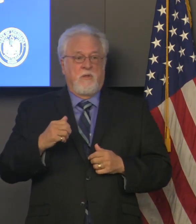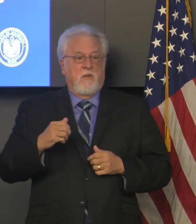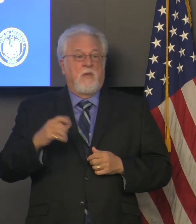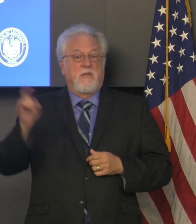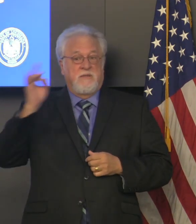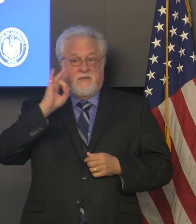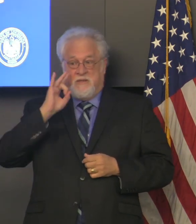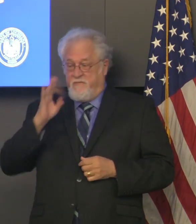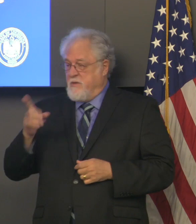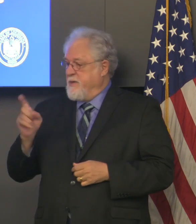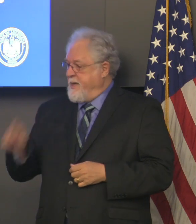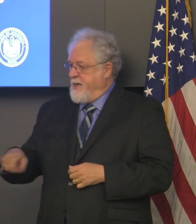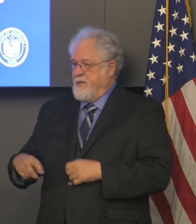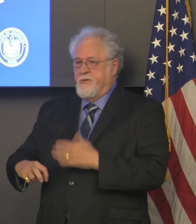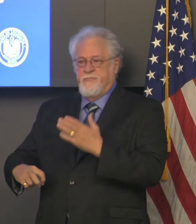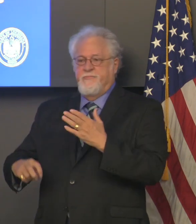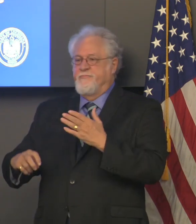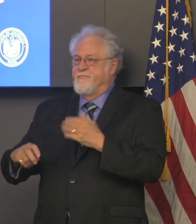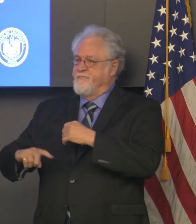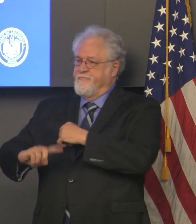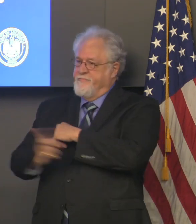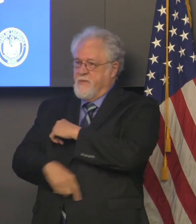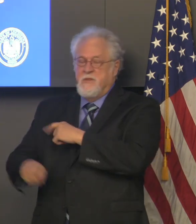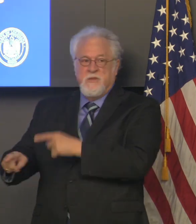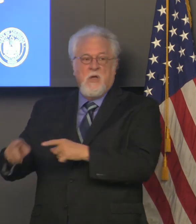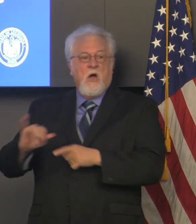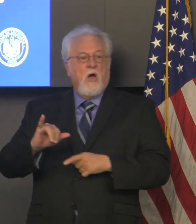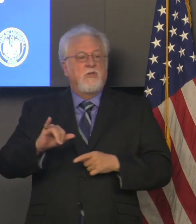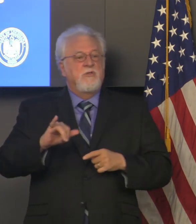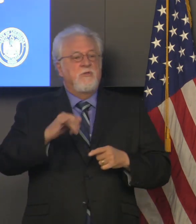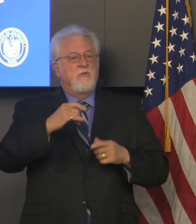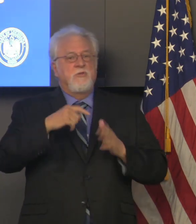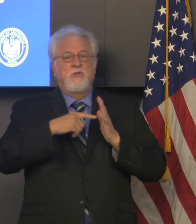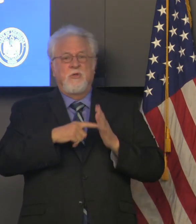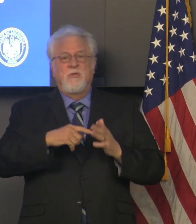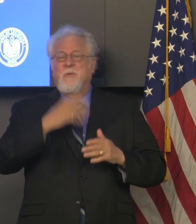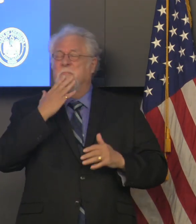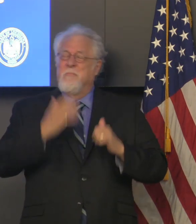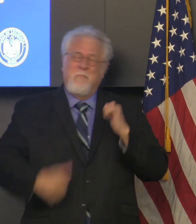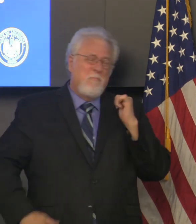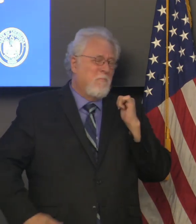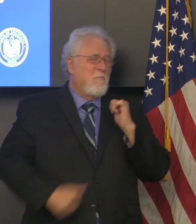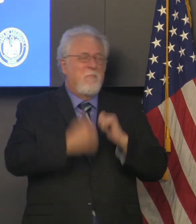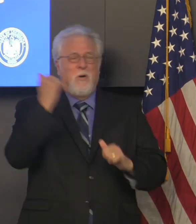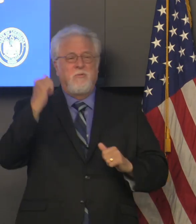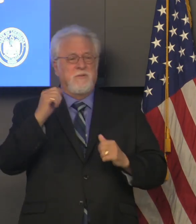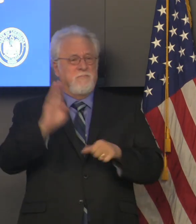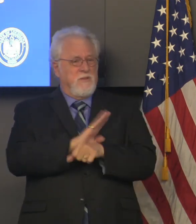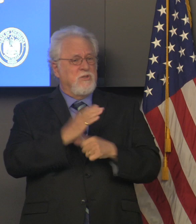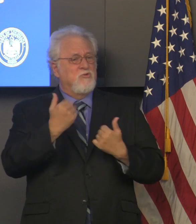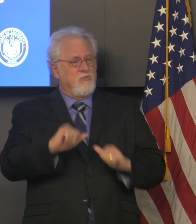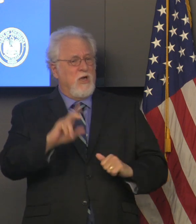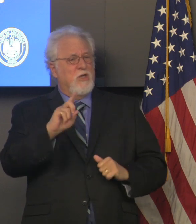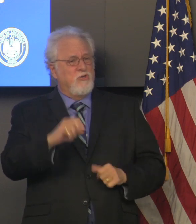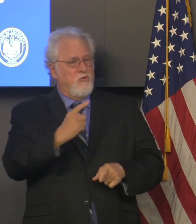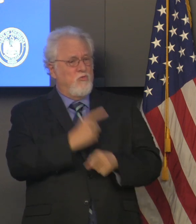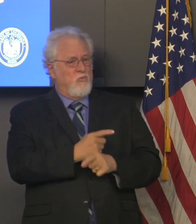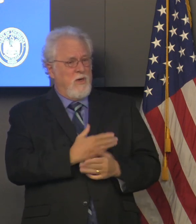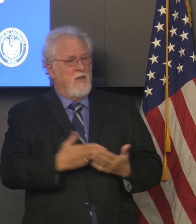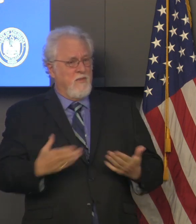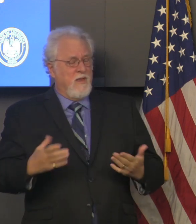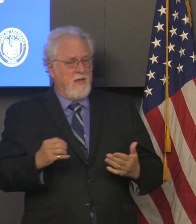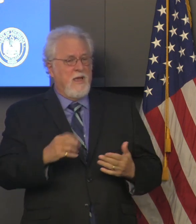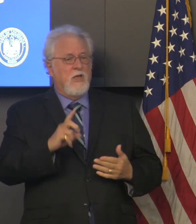severe that we had to cite these people. But I think it also indicates that, again, the vast majority of the businesses are trying to do the right thing, and in many cases